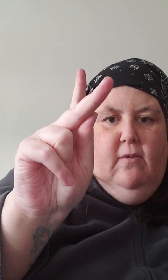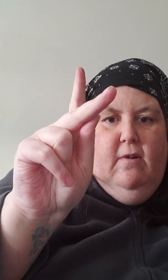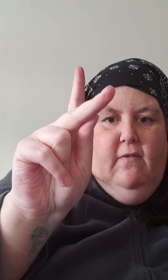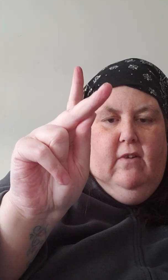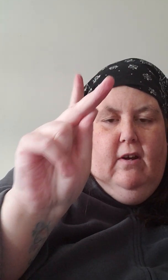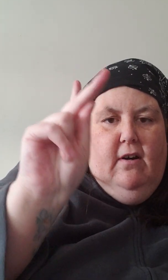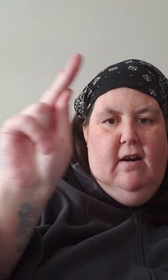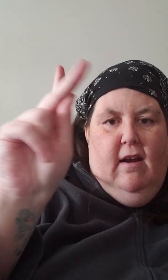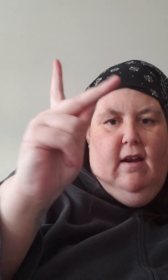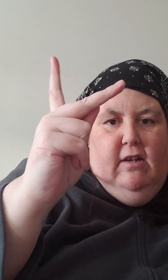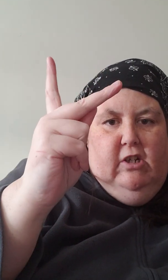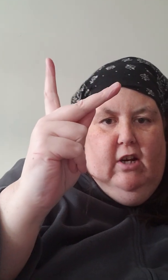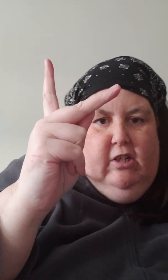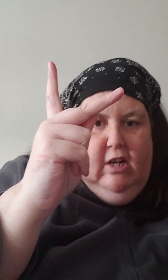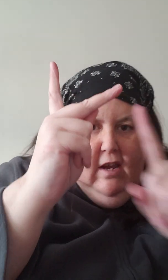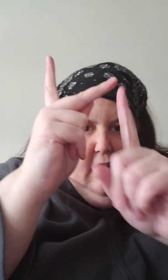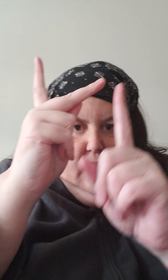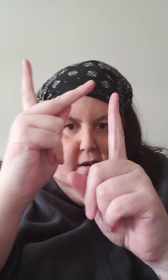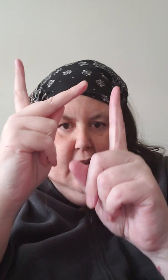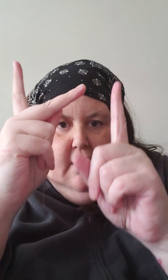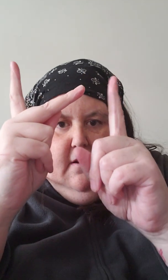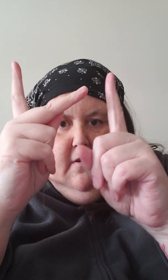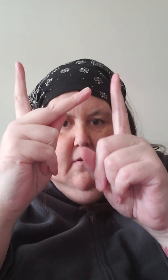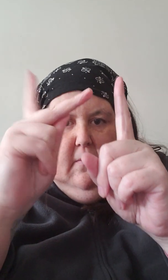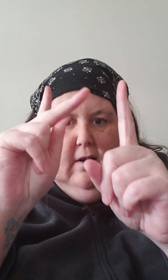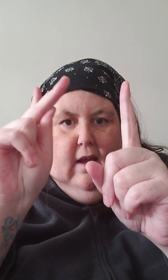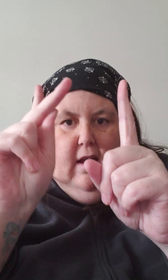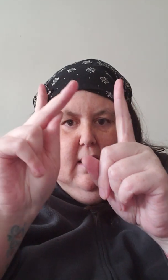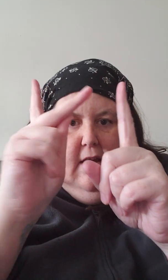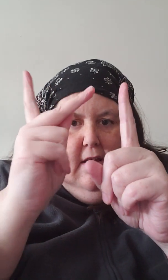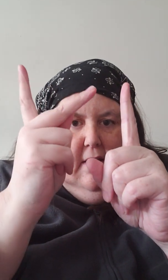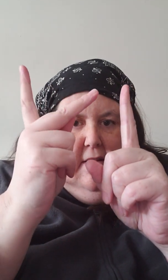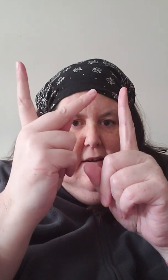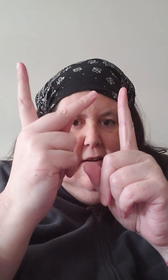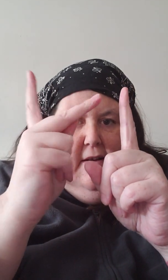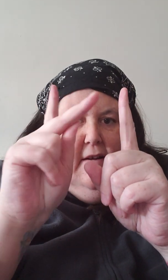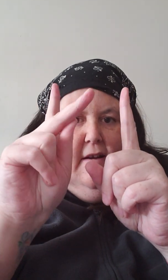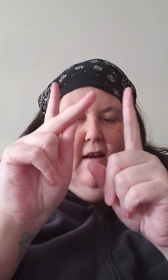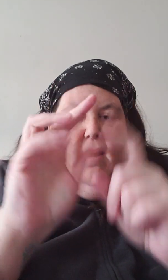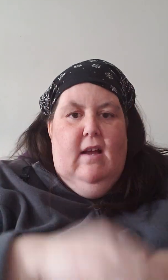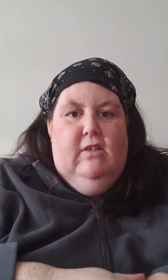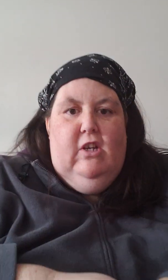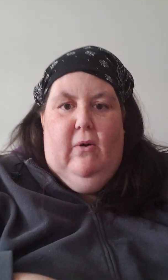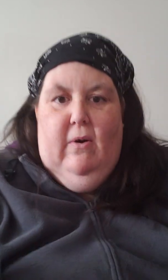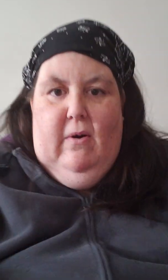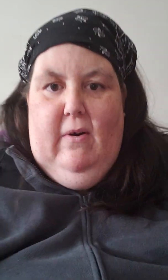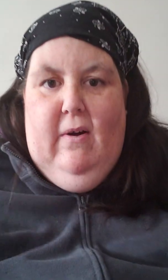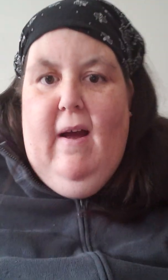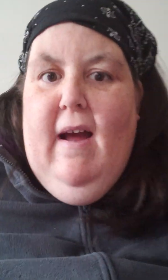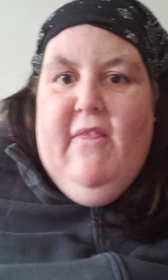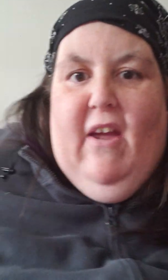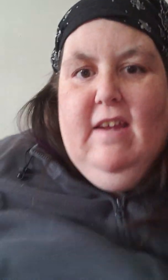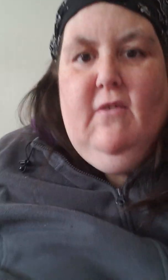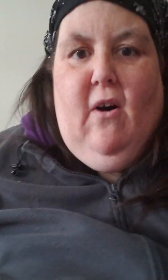middle finger. And you got your K. 1K. So, thank you